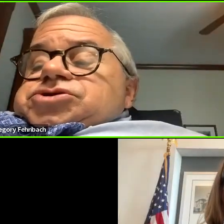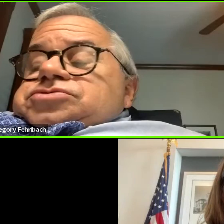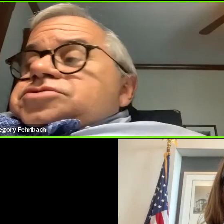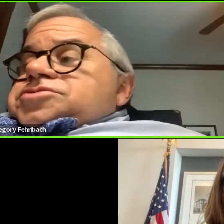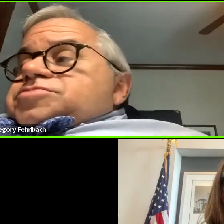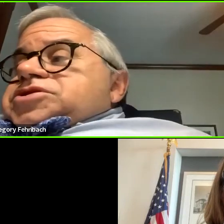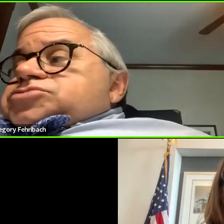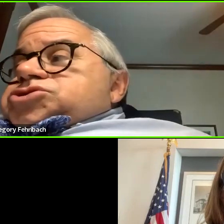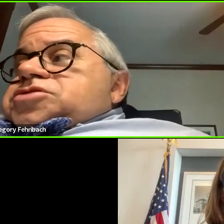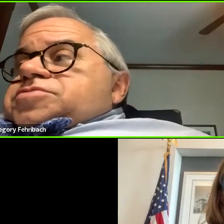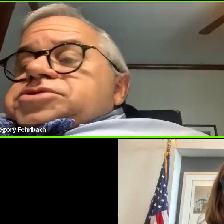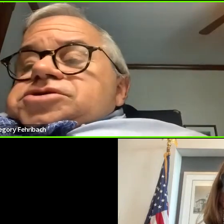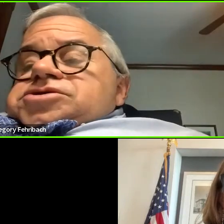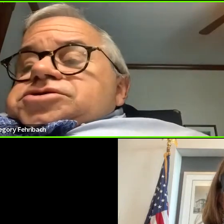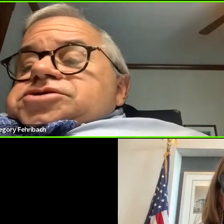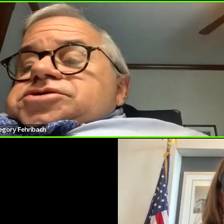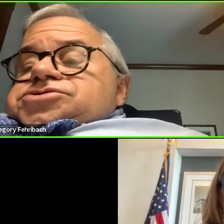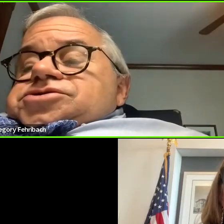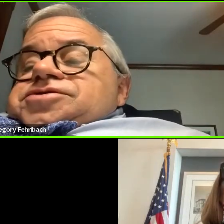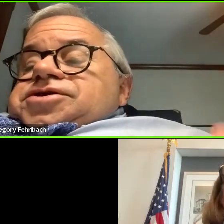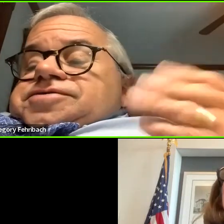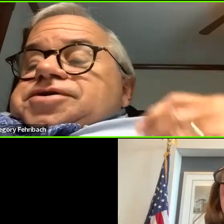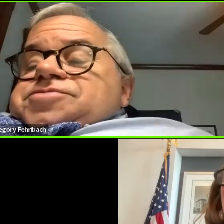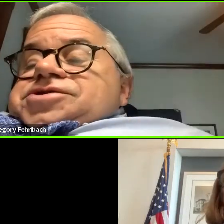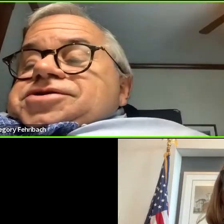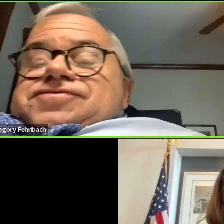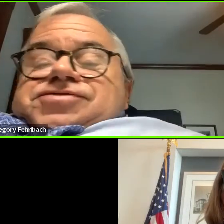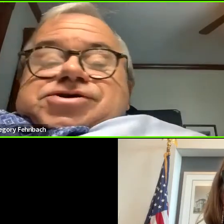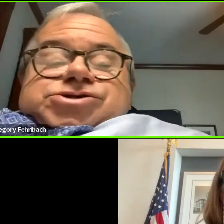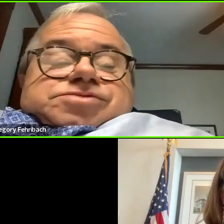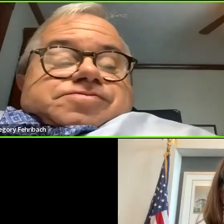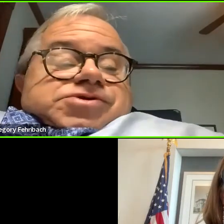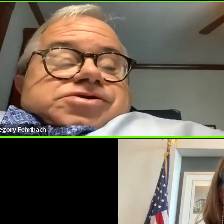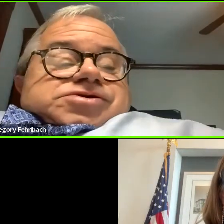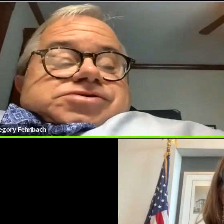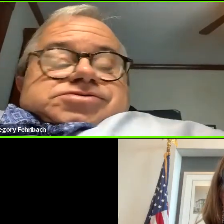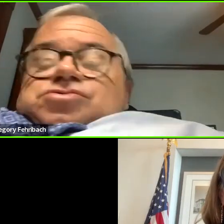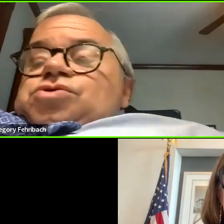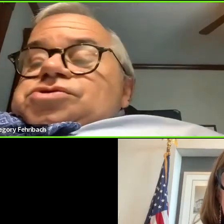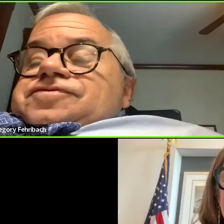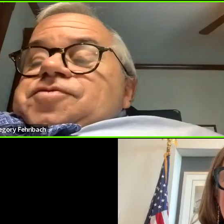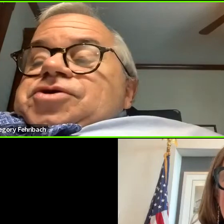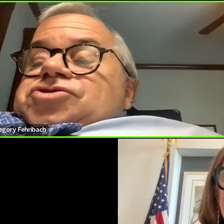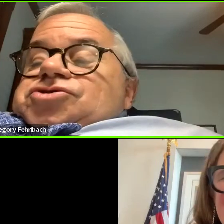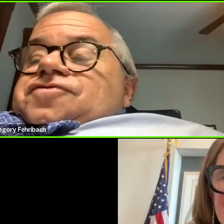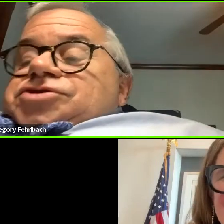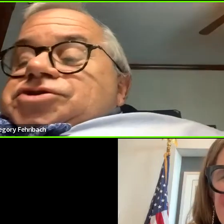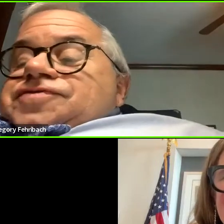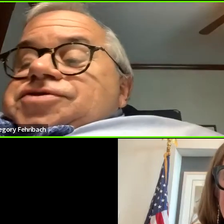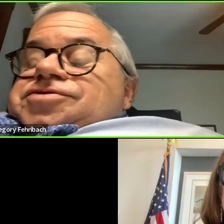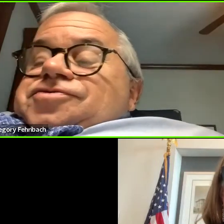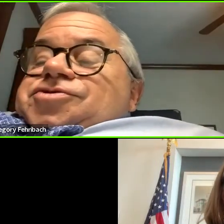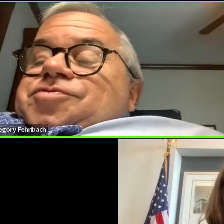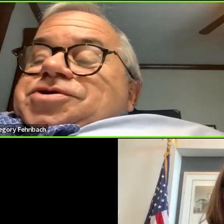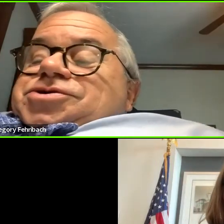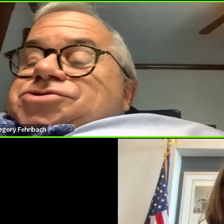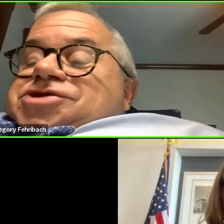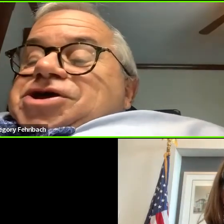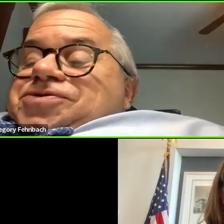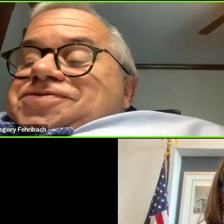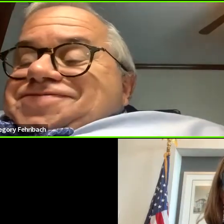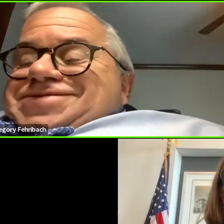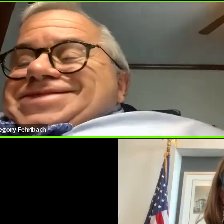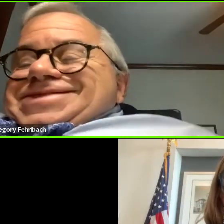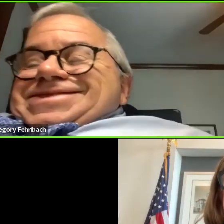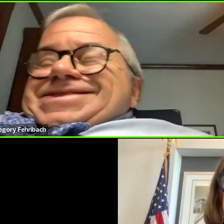that when you become chairman, Scott, I'm going to have to get some ordered in for myself, at least for a little bit. So